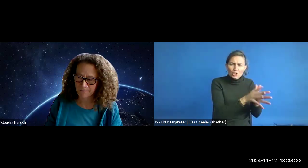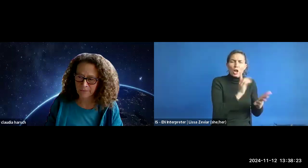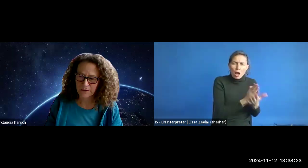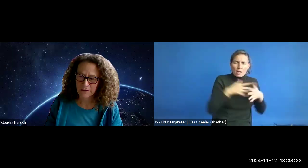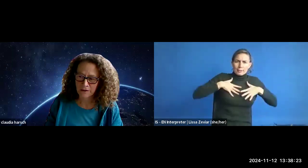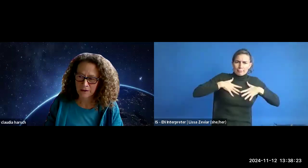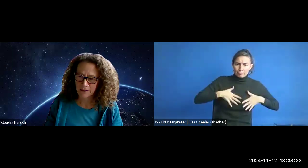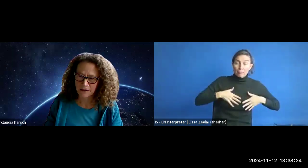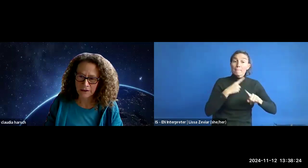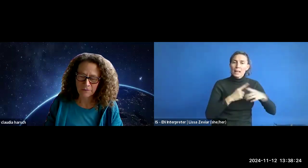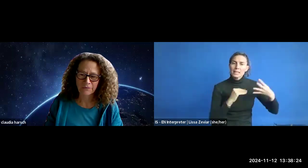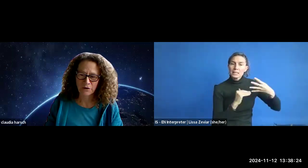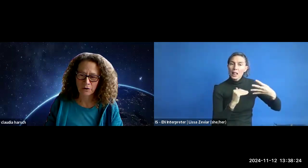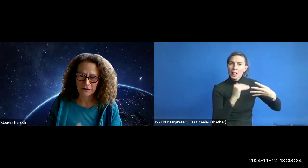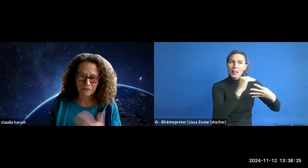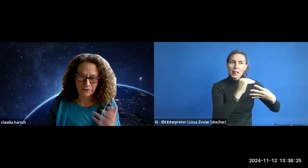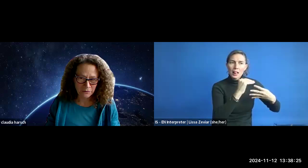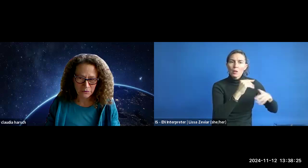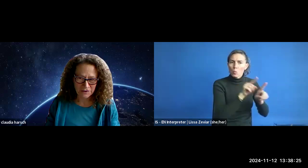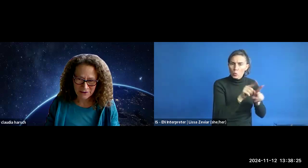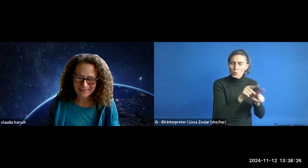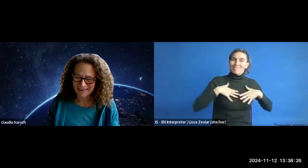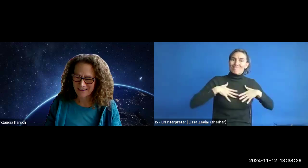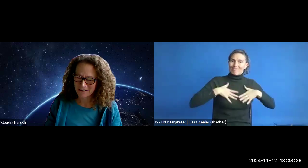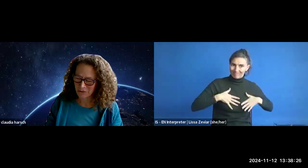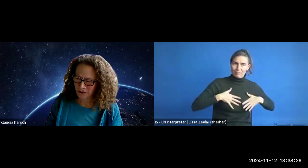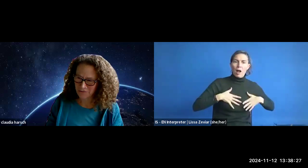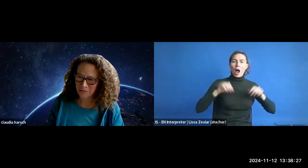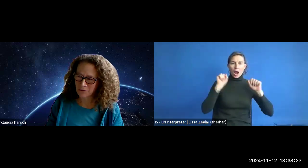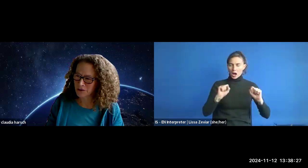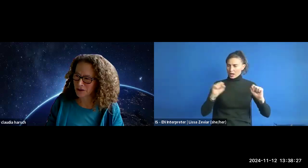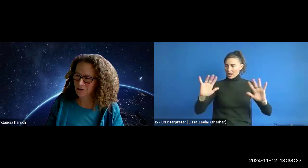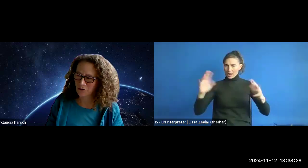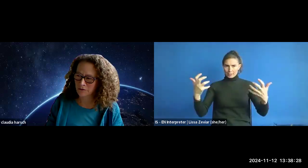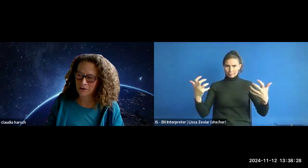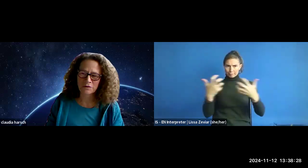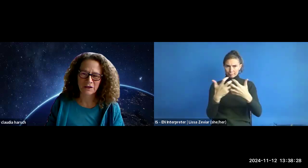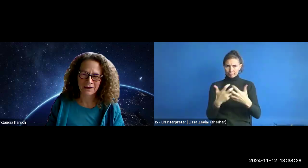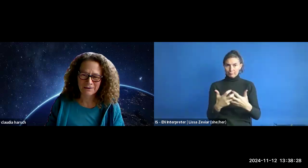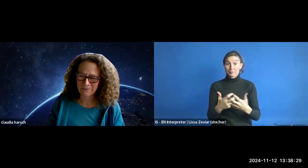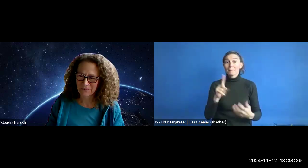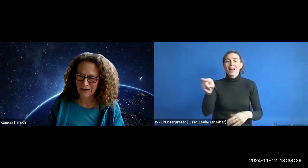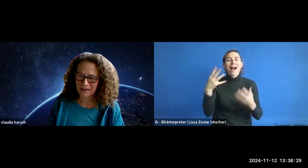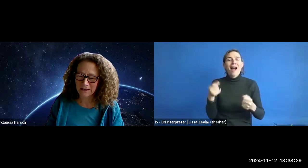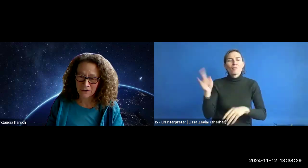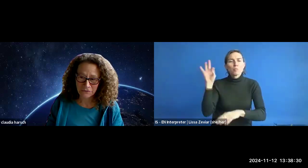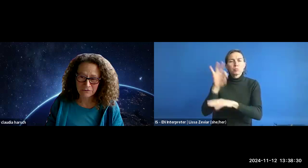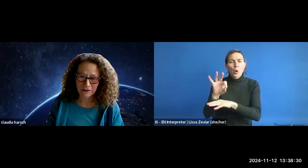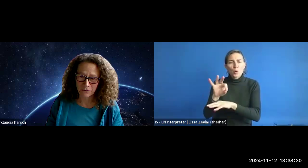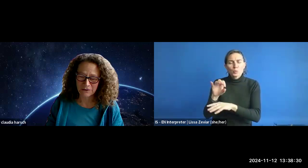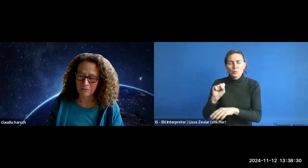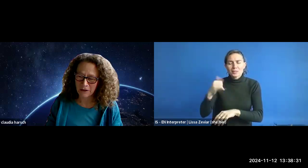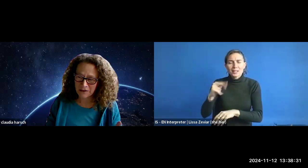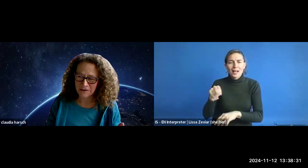CFR. And here you're in a very good position. You have the project called ProSign, and they